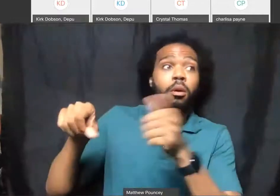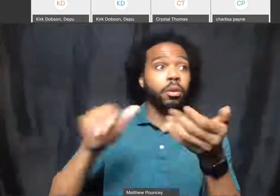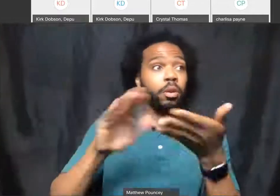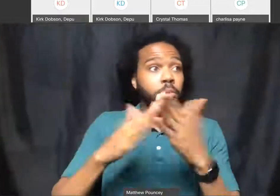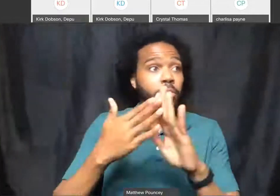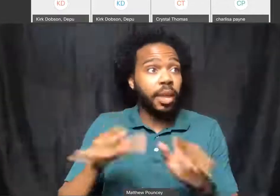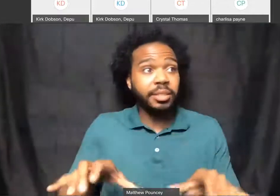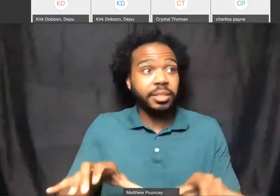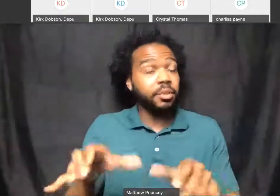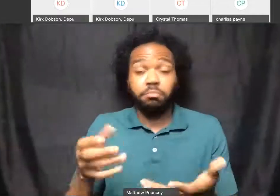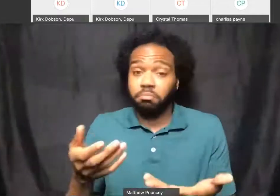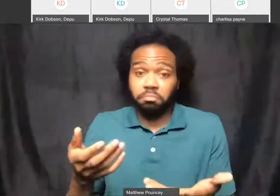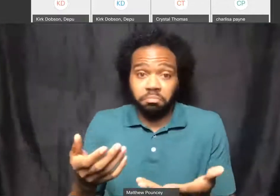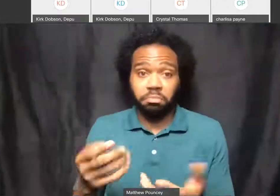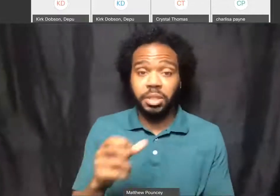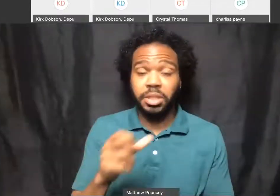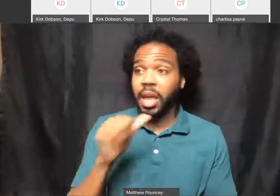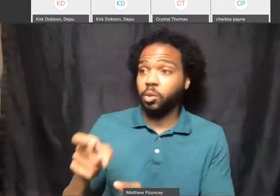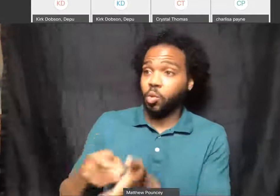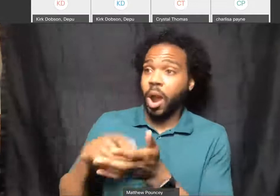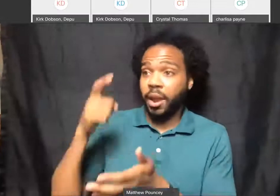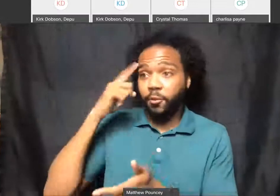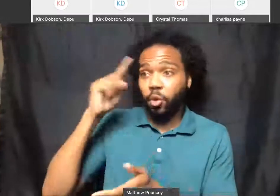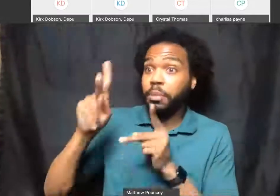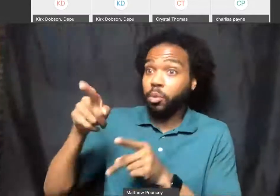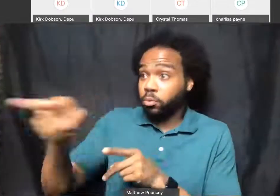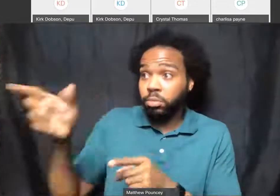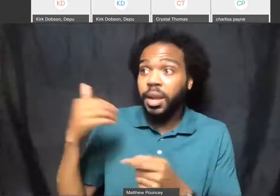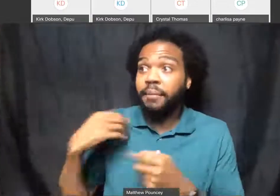required for people to have a visit or to go visit with people.